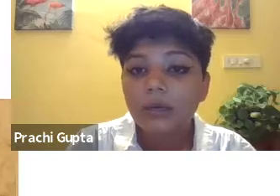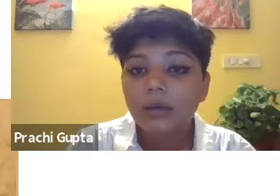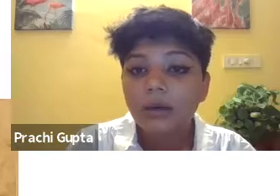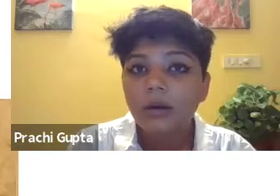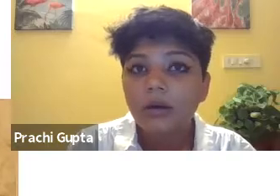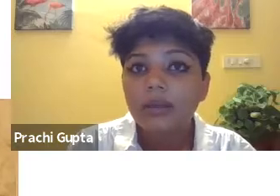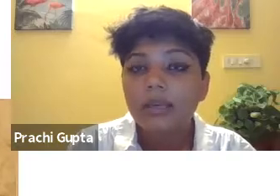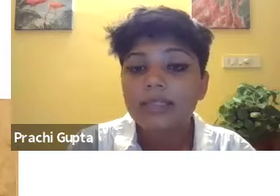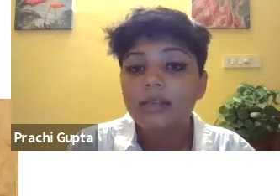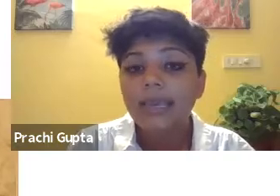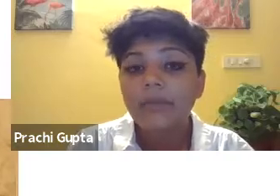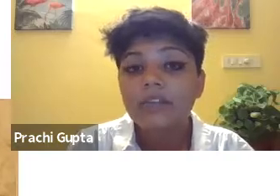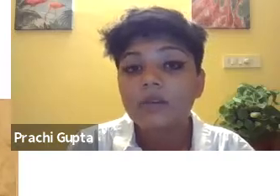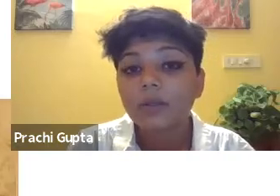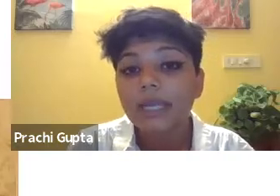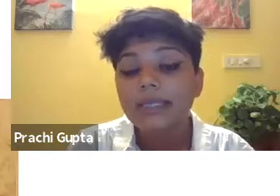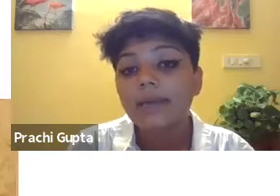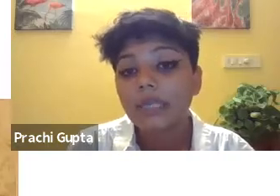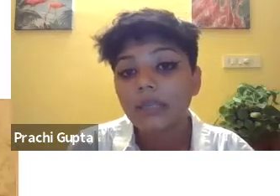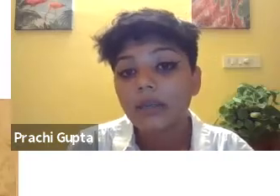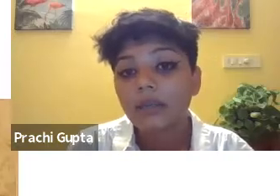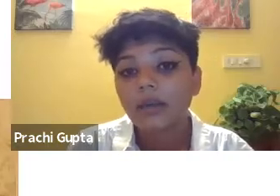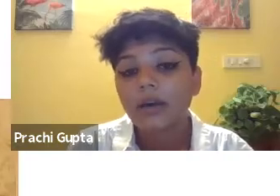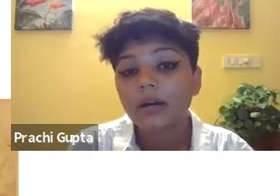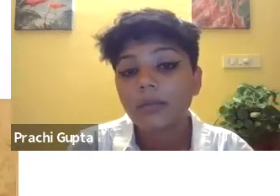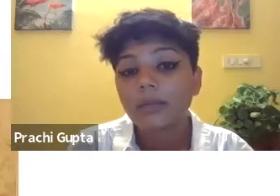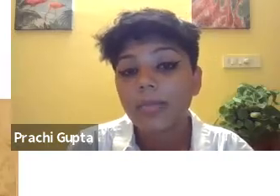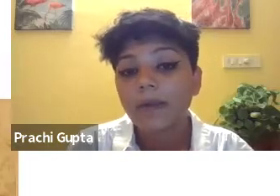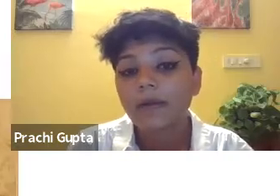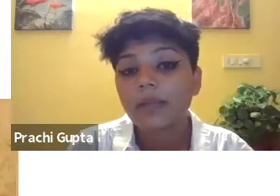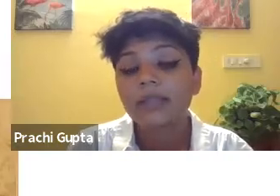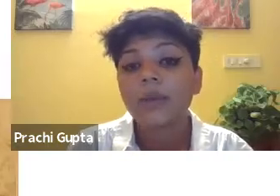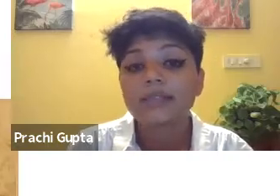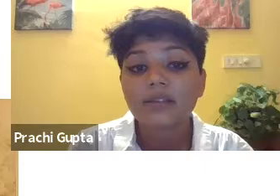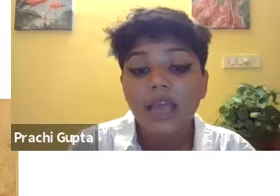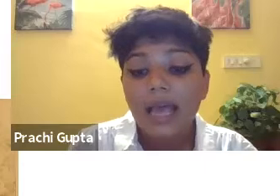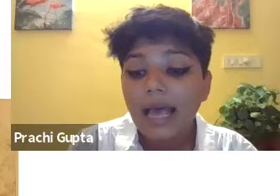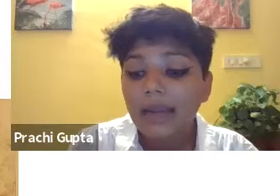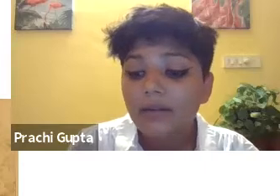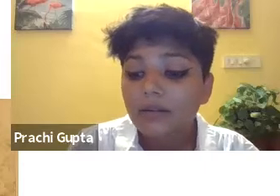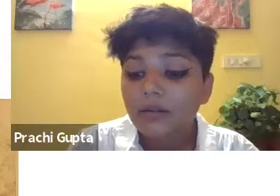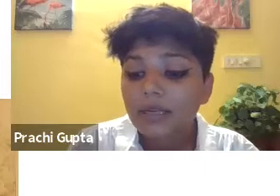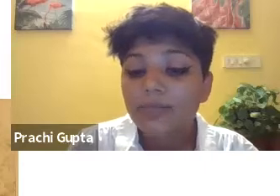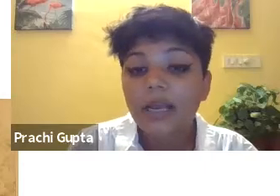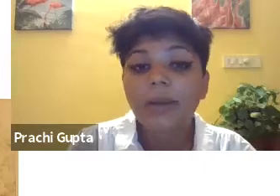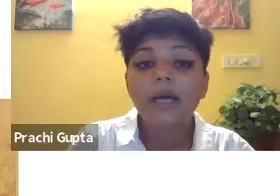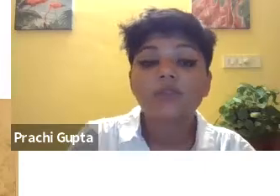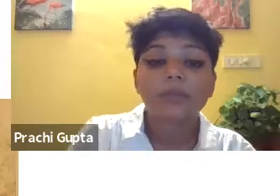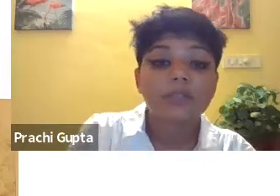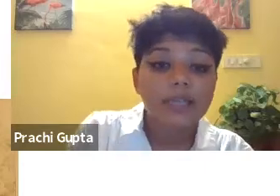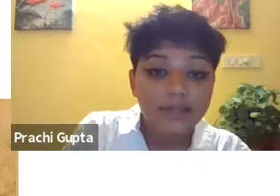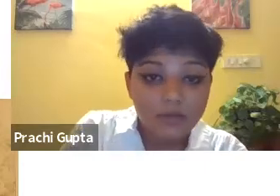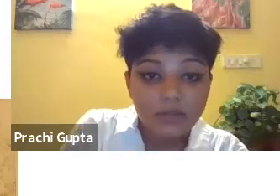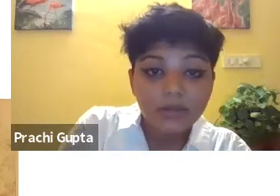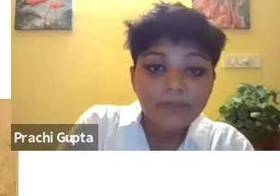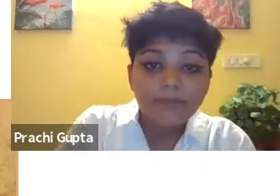work is again being circulated heavily in the West, and is becoming part of